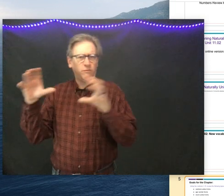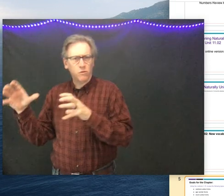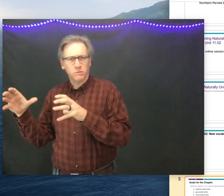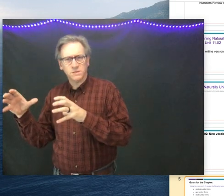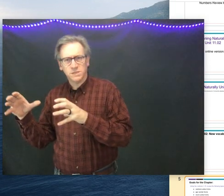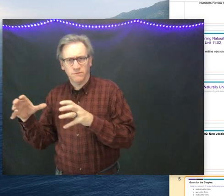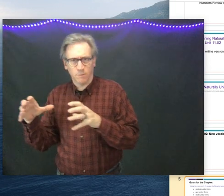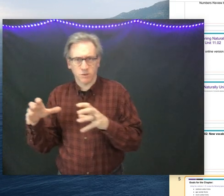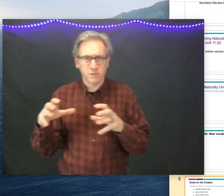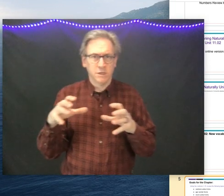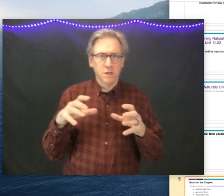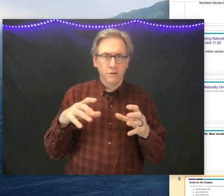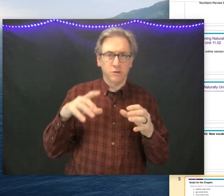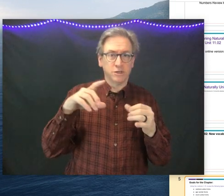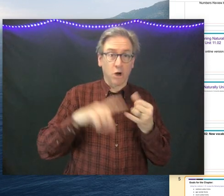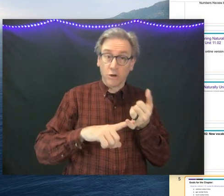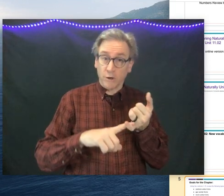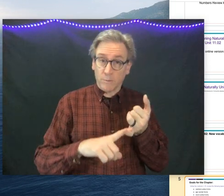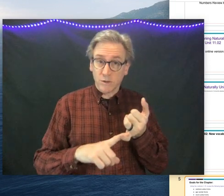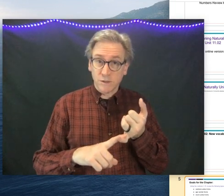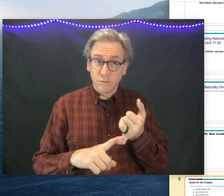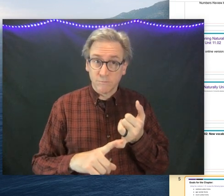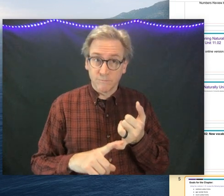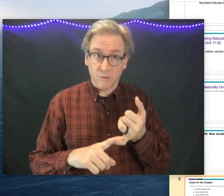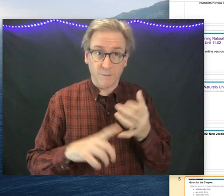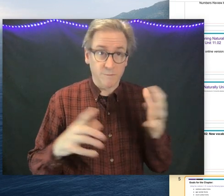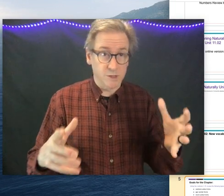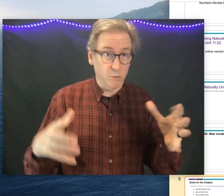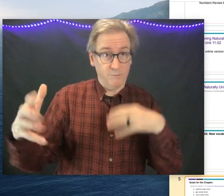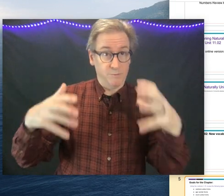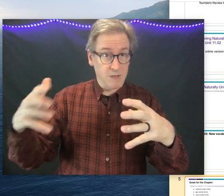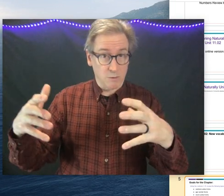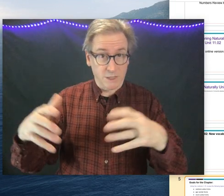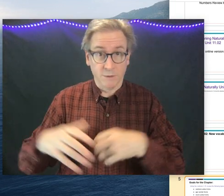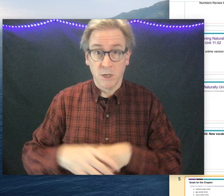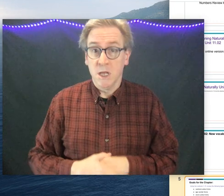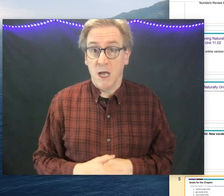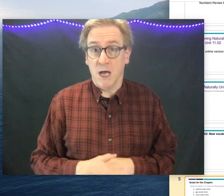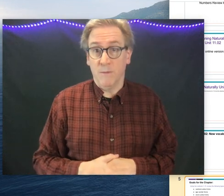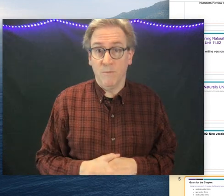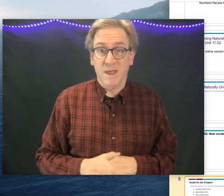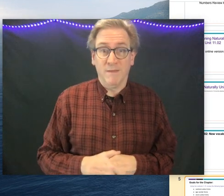different forms of numbers. There's cardinal numbers, right? So counting,